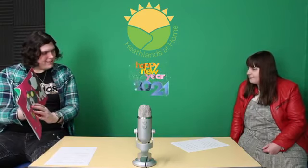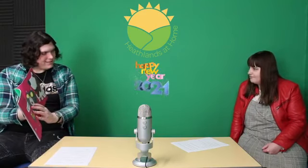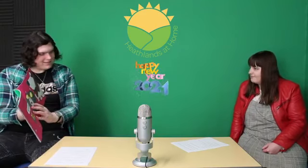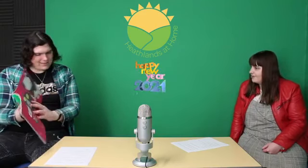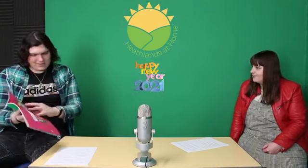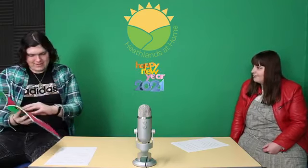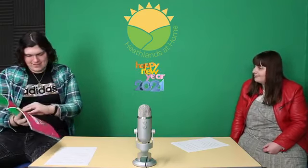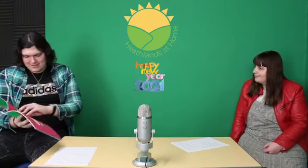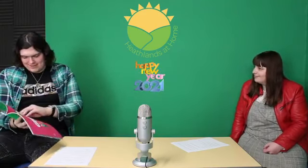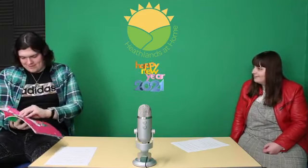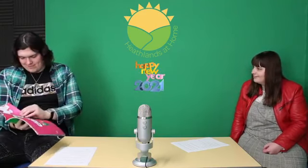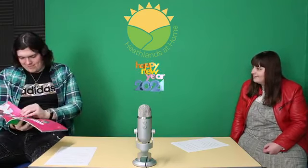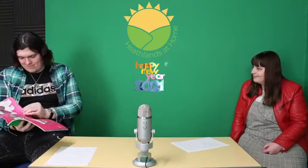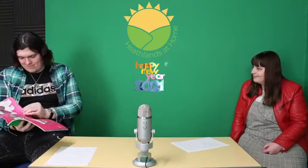frog?